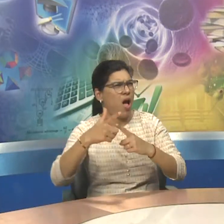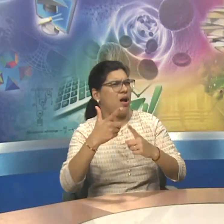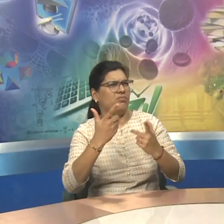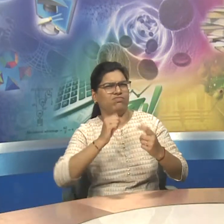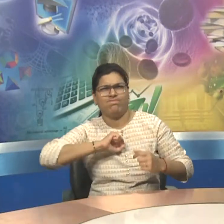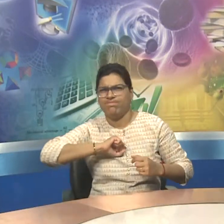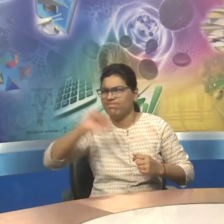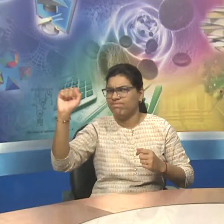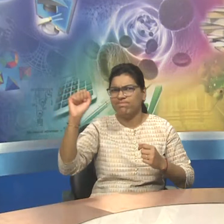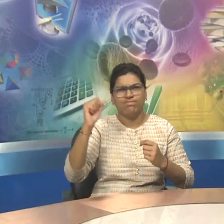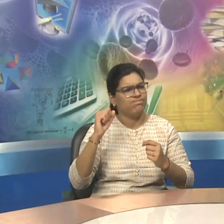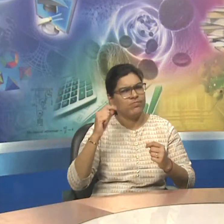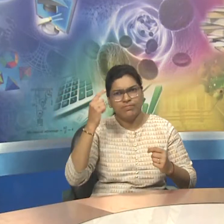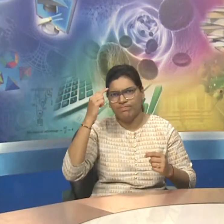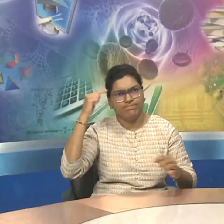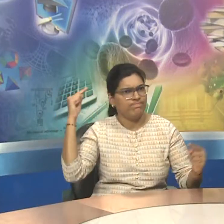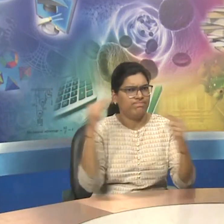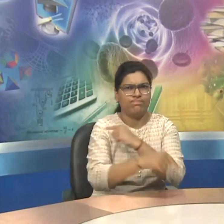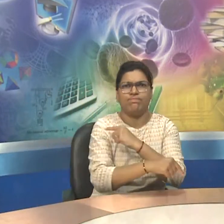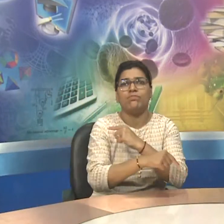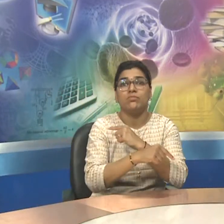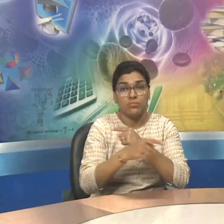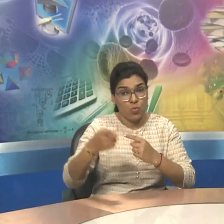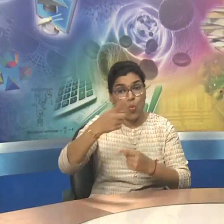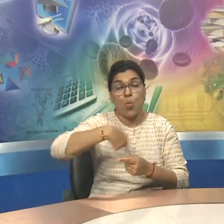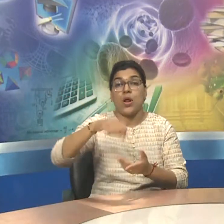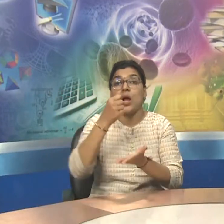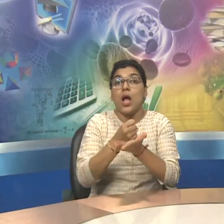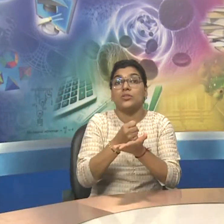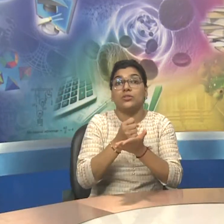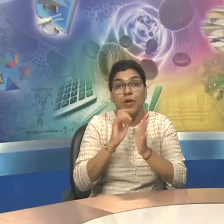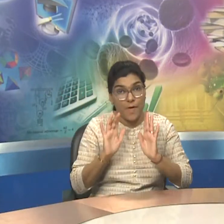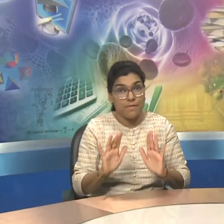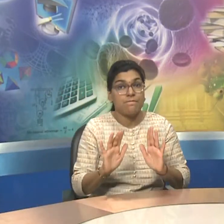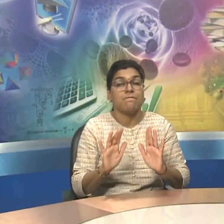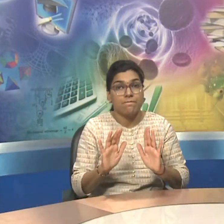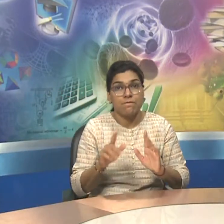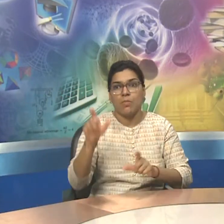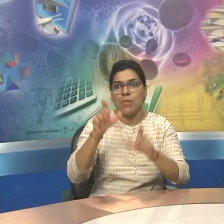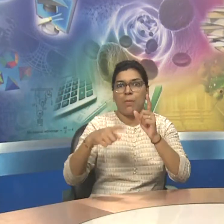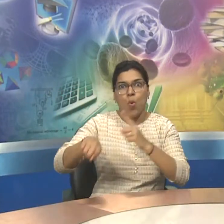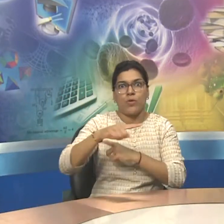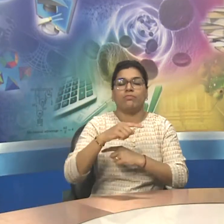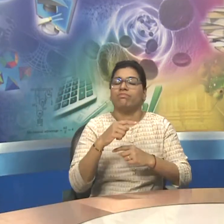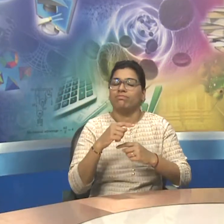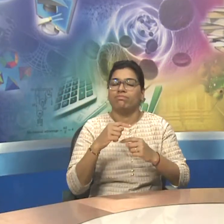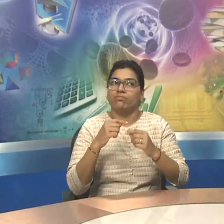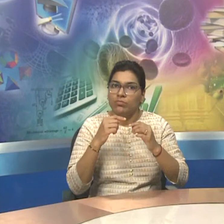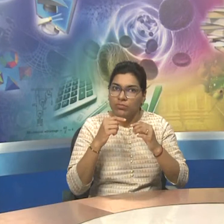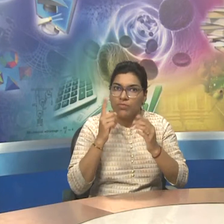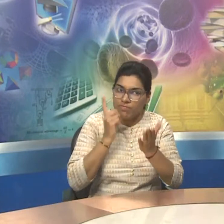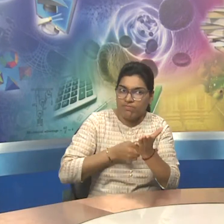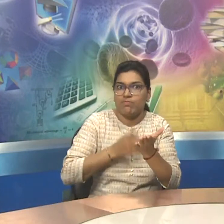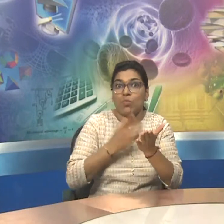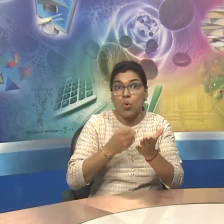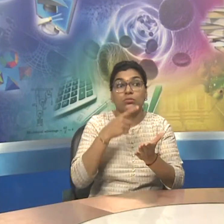interests. It also tries to ensure